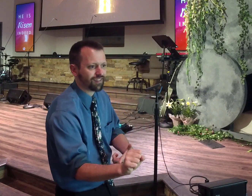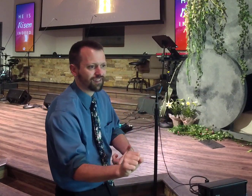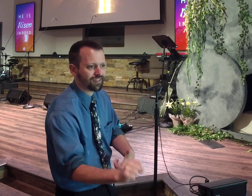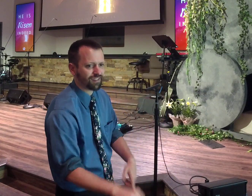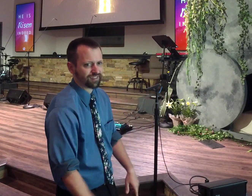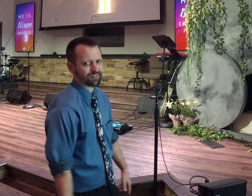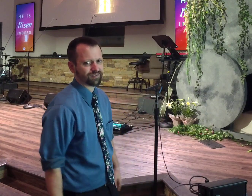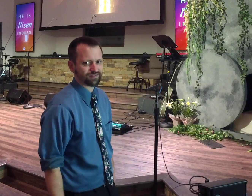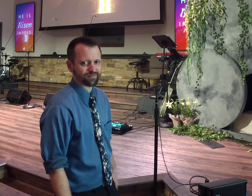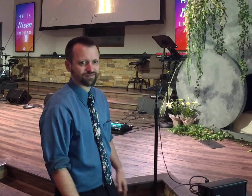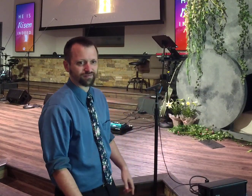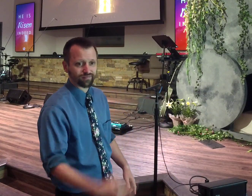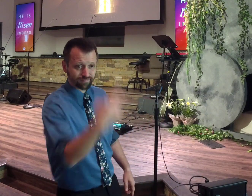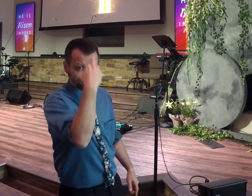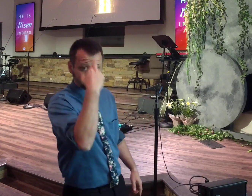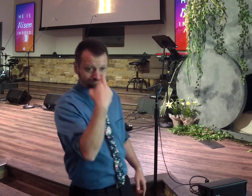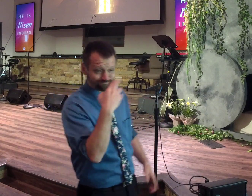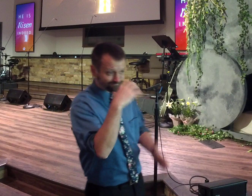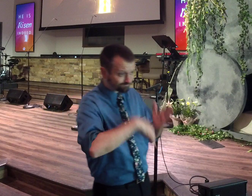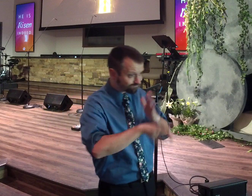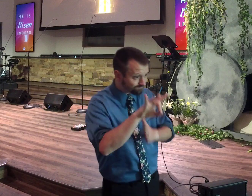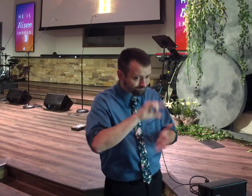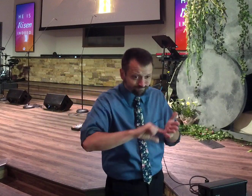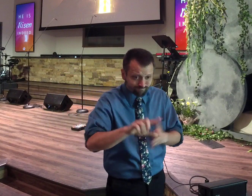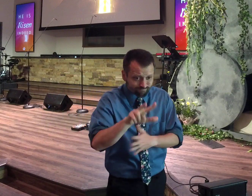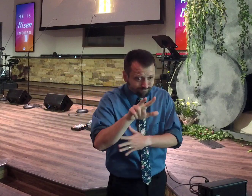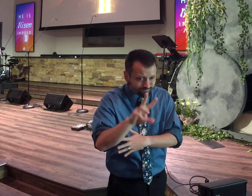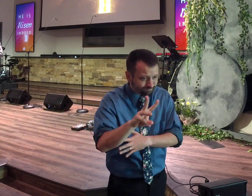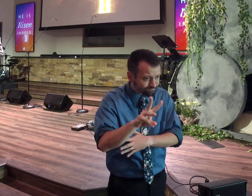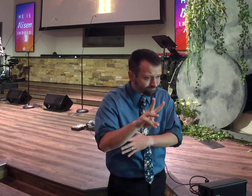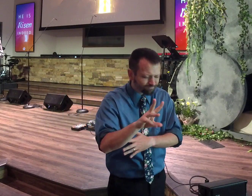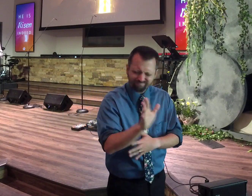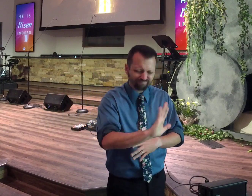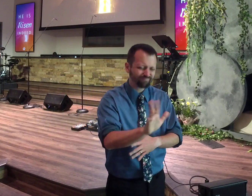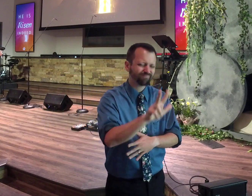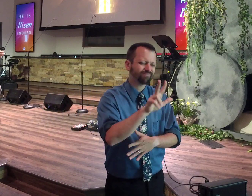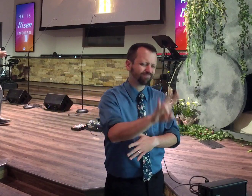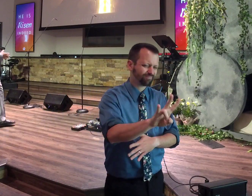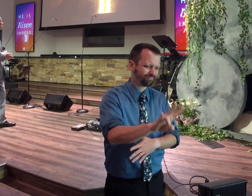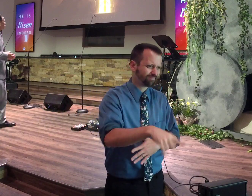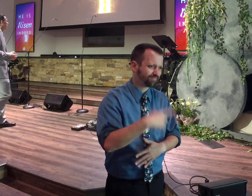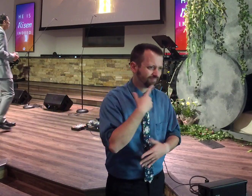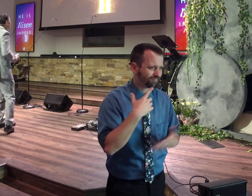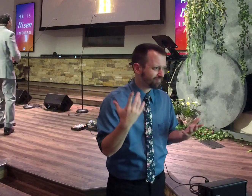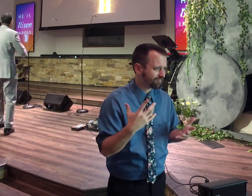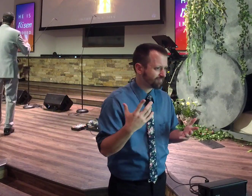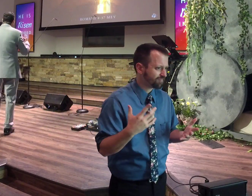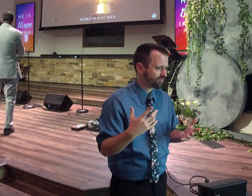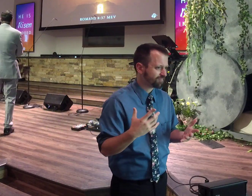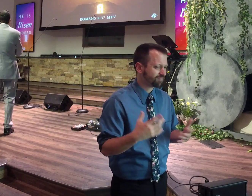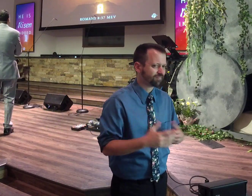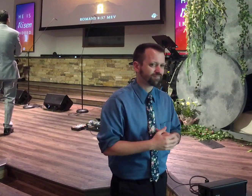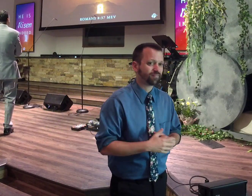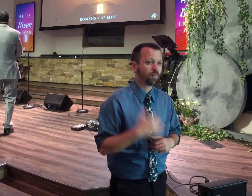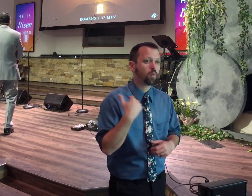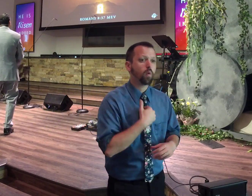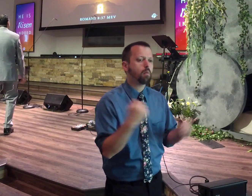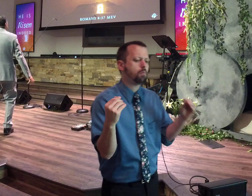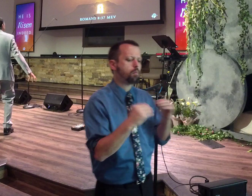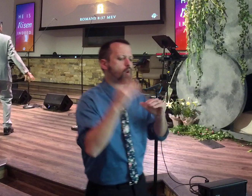Bible says in Romans chapter 8, verse 37, these words on the screen. It says, we are more than